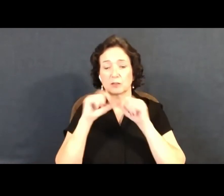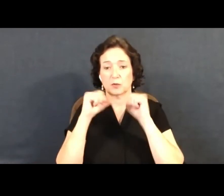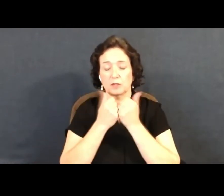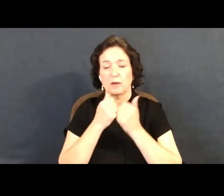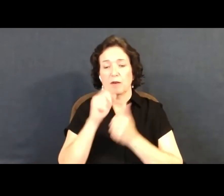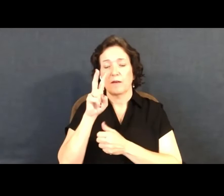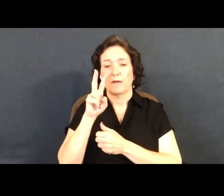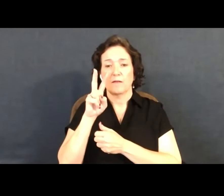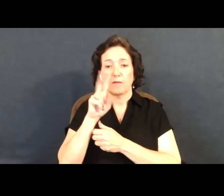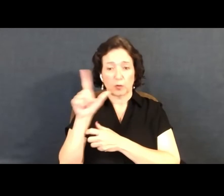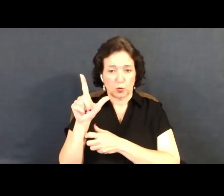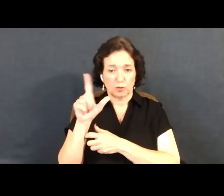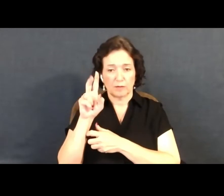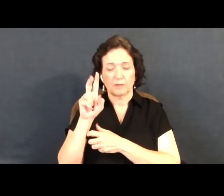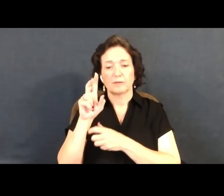conference 2020,